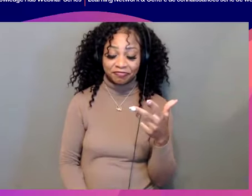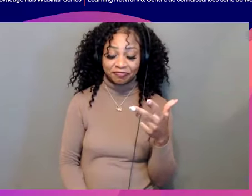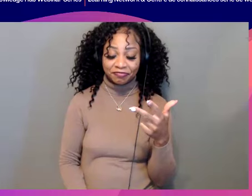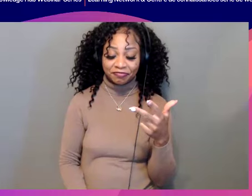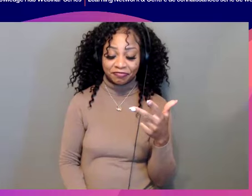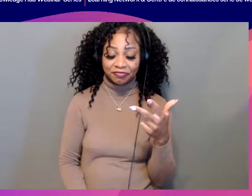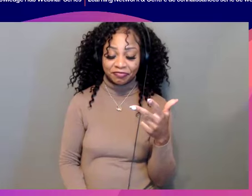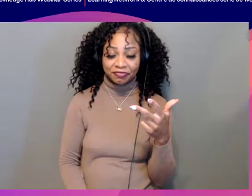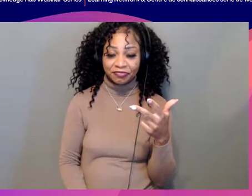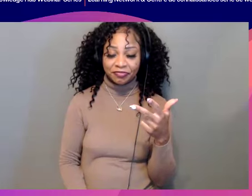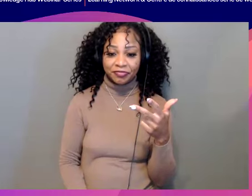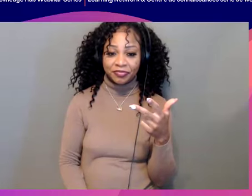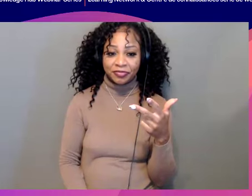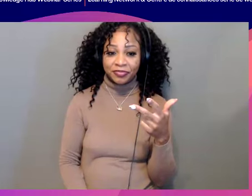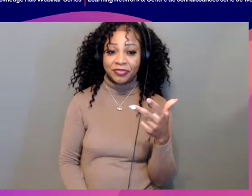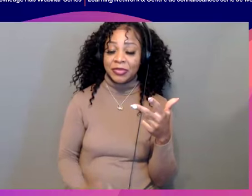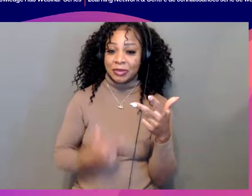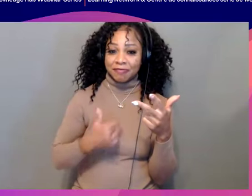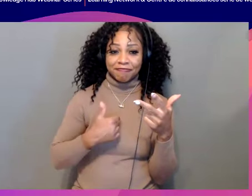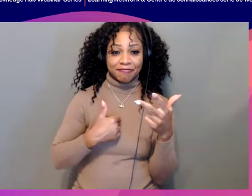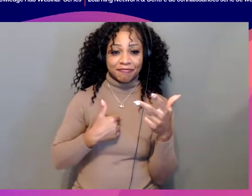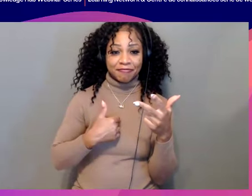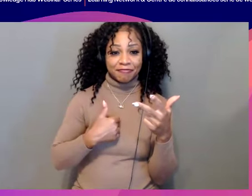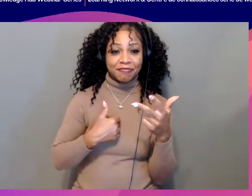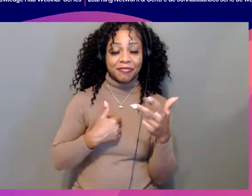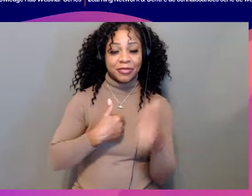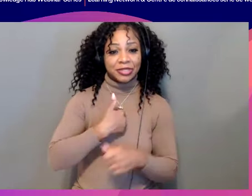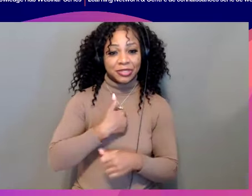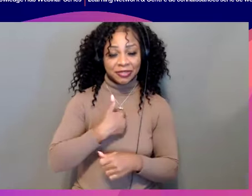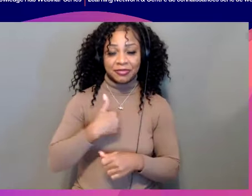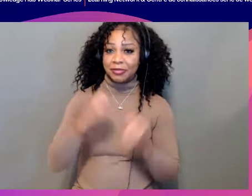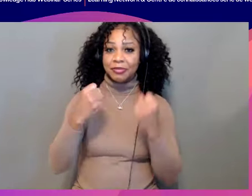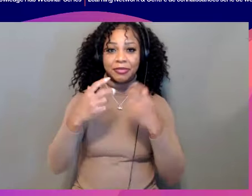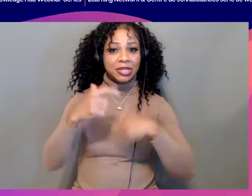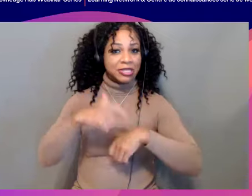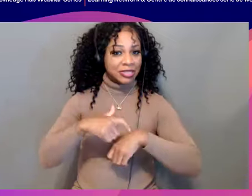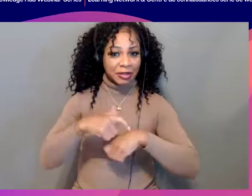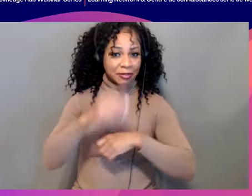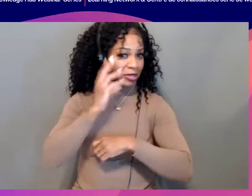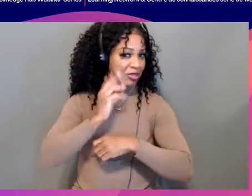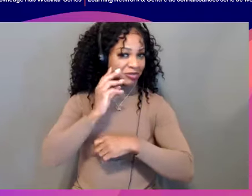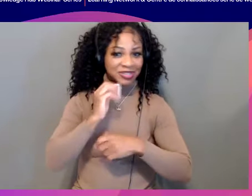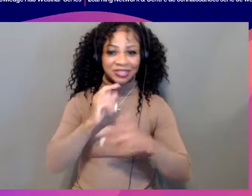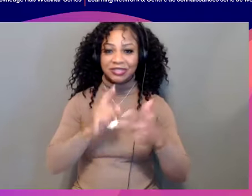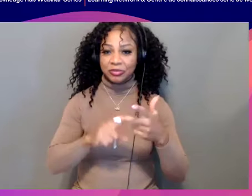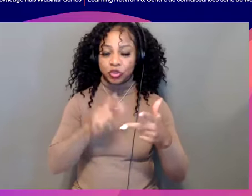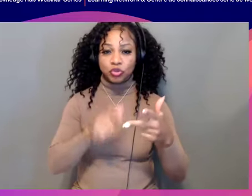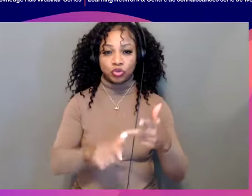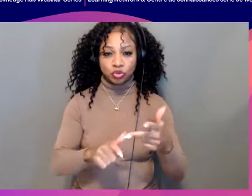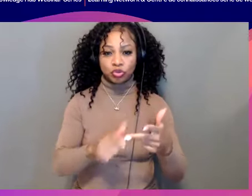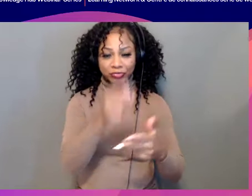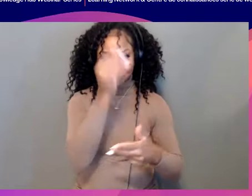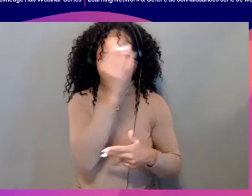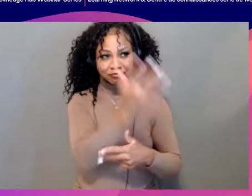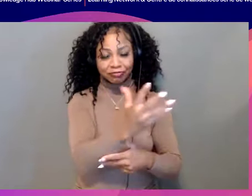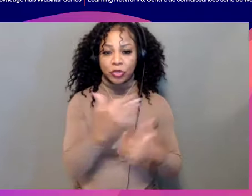um, I, for one, have had many experiences in my life that would warrant a human rights complaint, and I've never